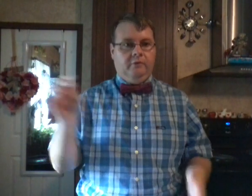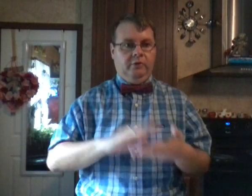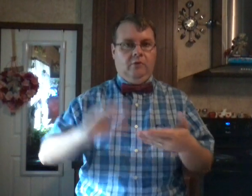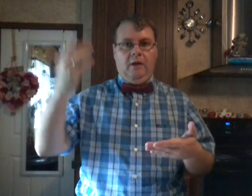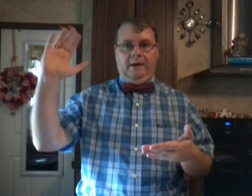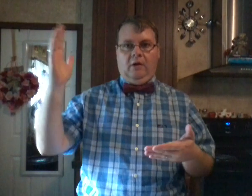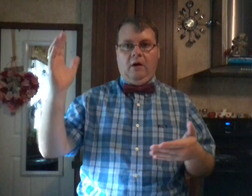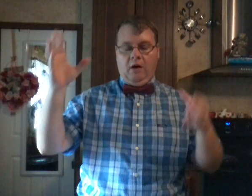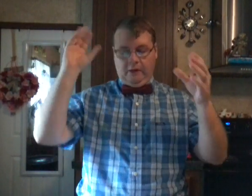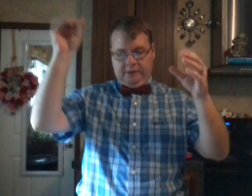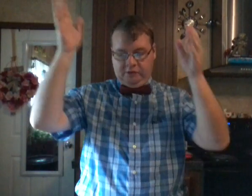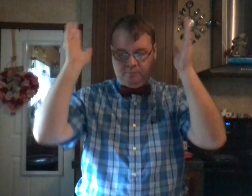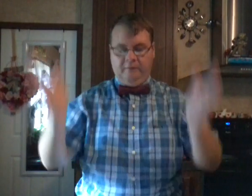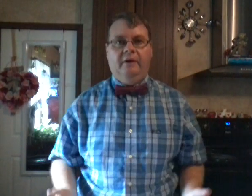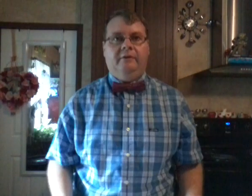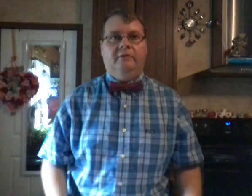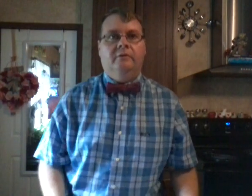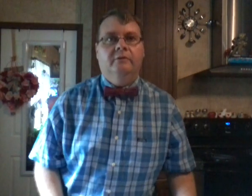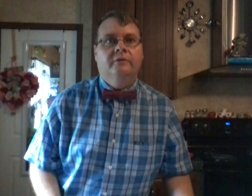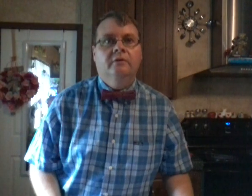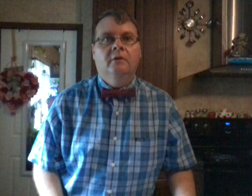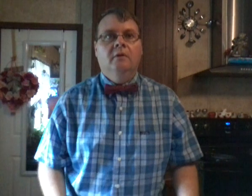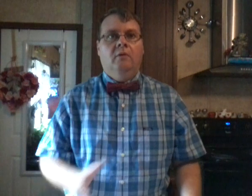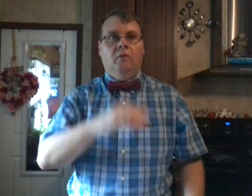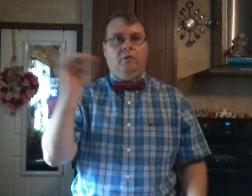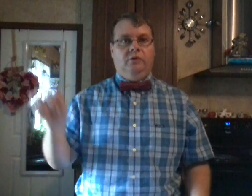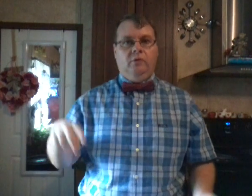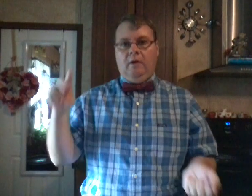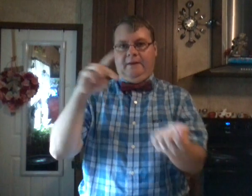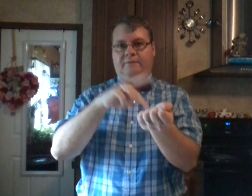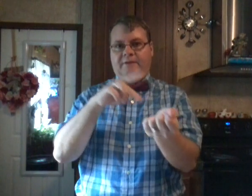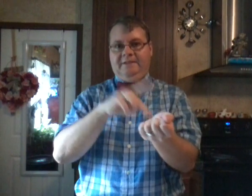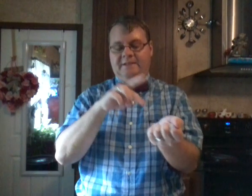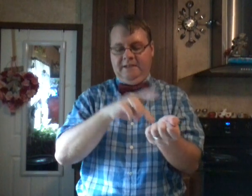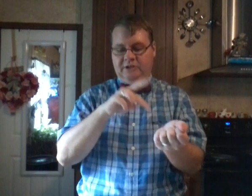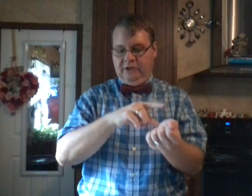or, you know, like college professors, or, you know, like physicians.